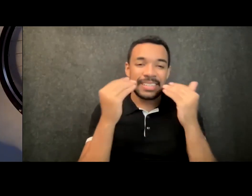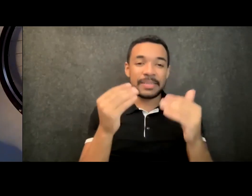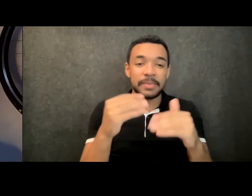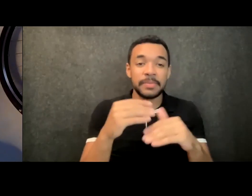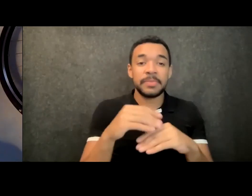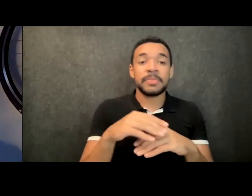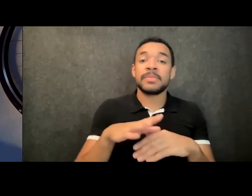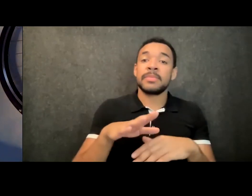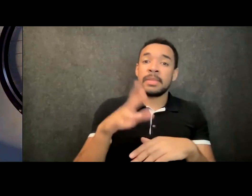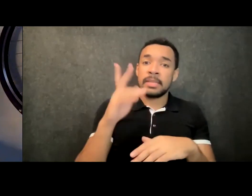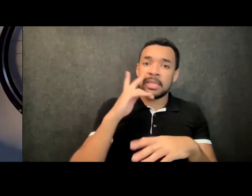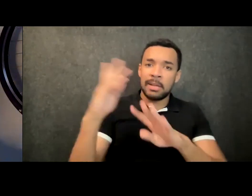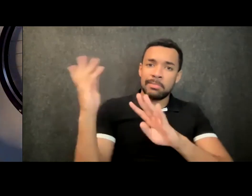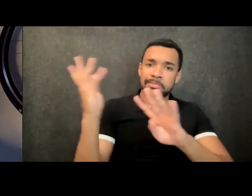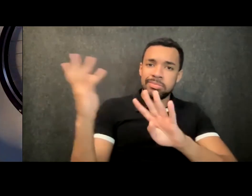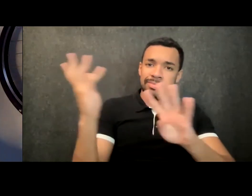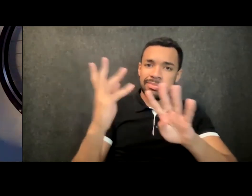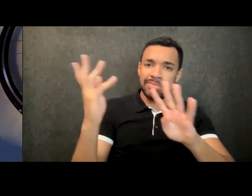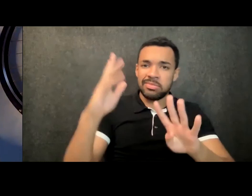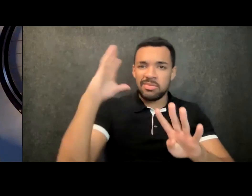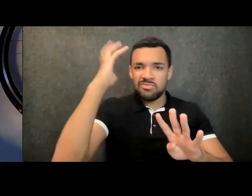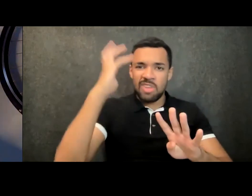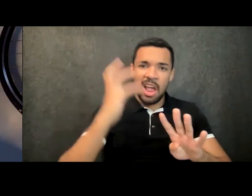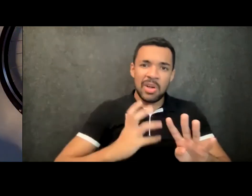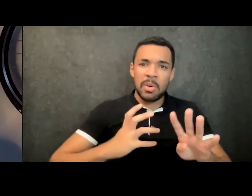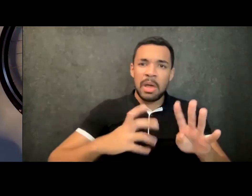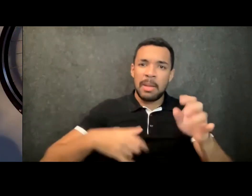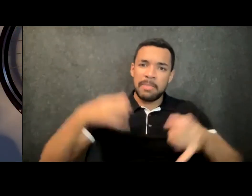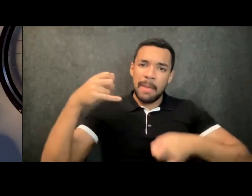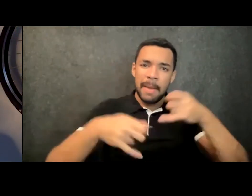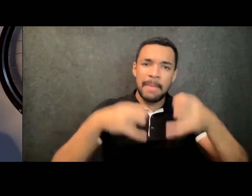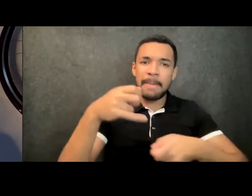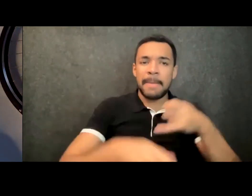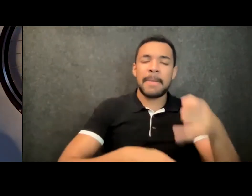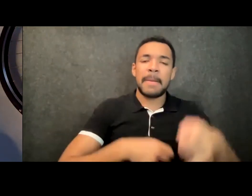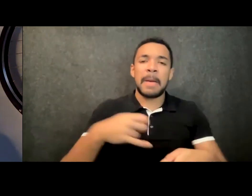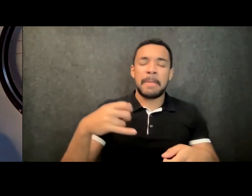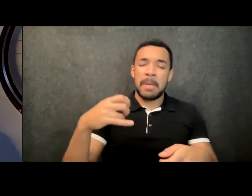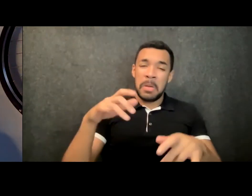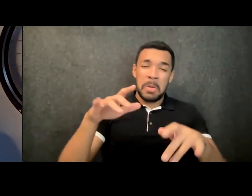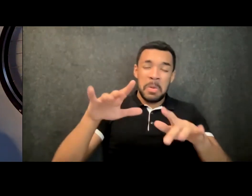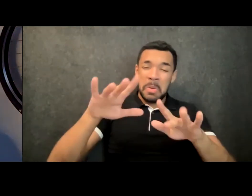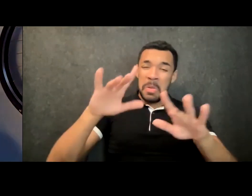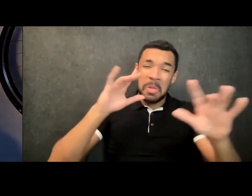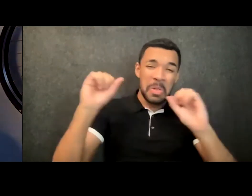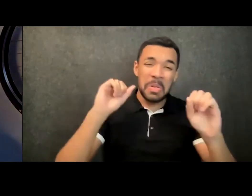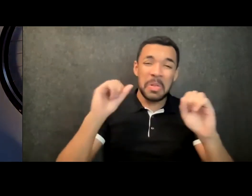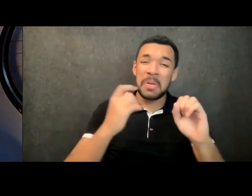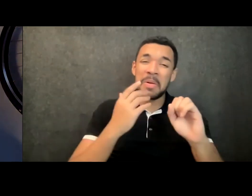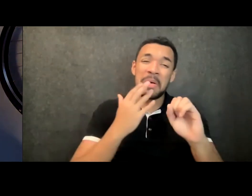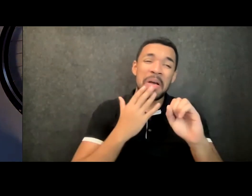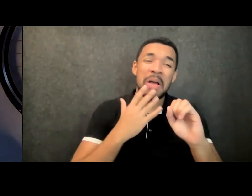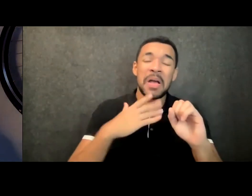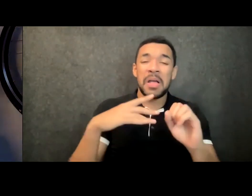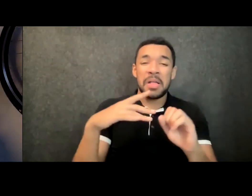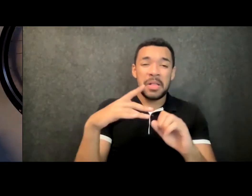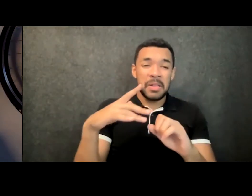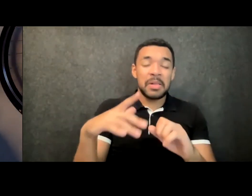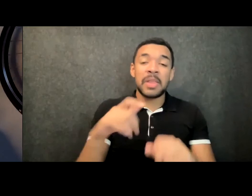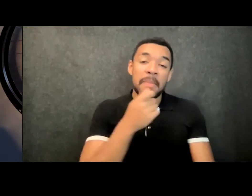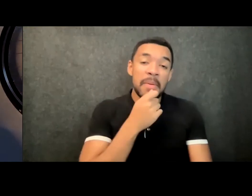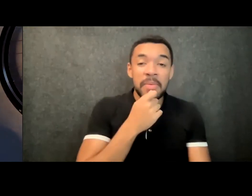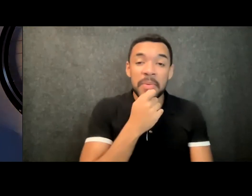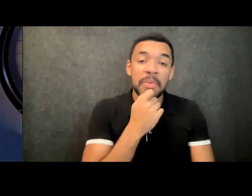high-heeled titas, drag queens emerge. Garlands of seafoam blue flounce as they lipstick to 90s R&B.